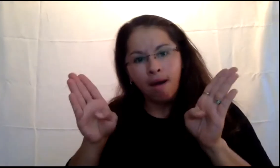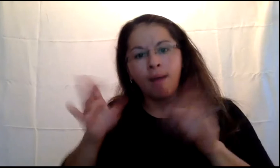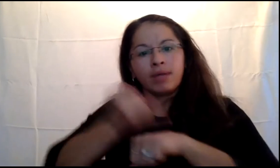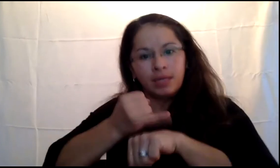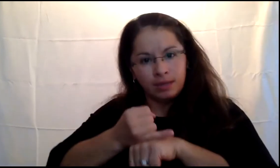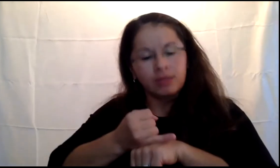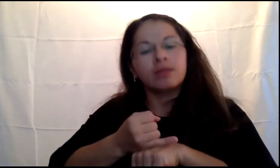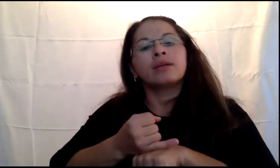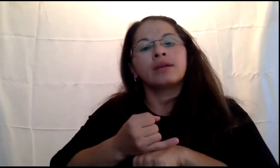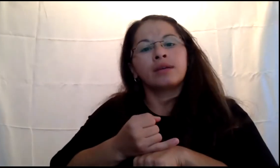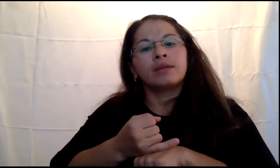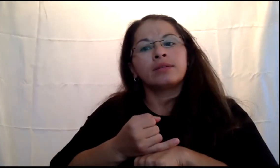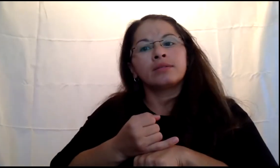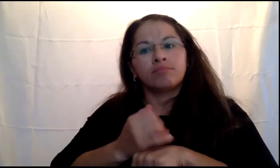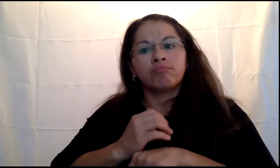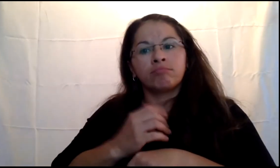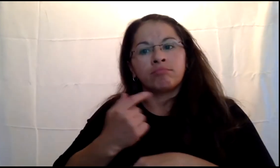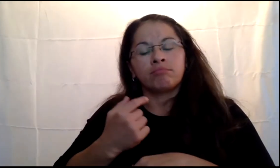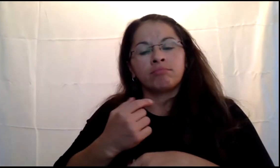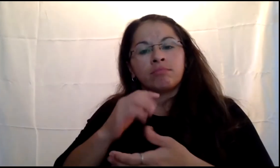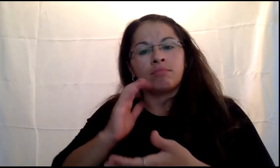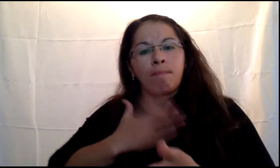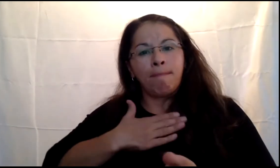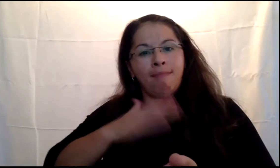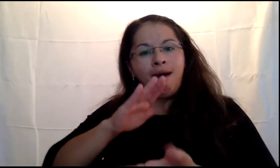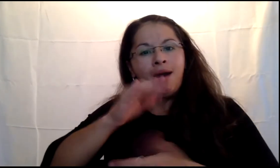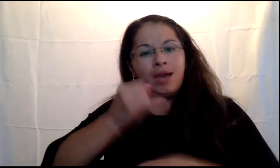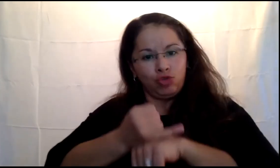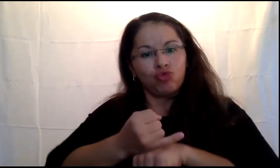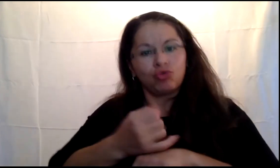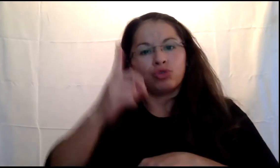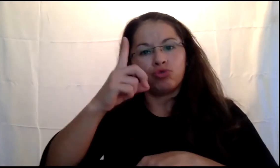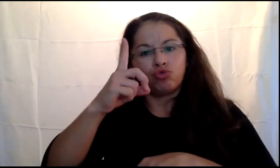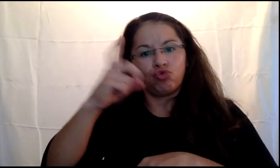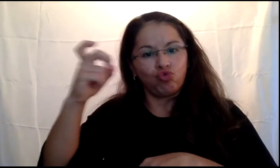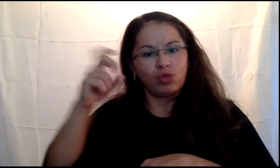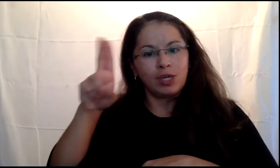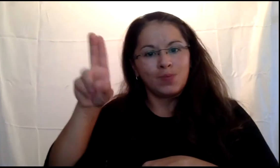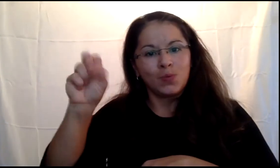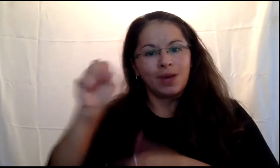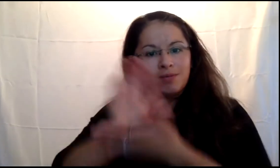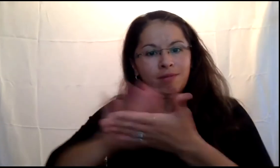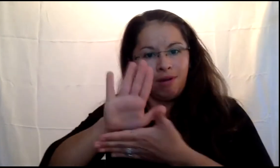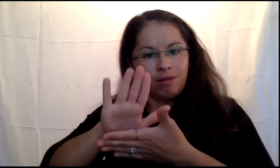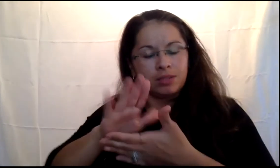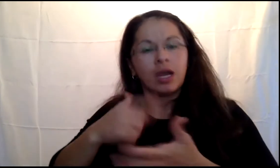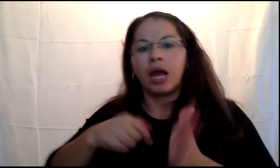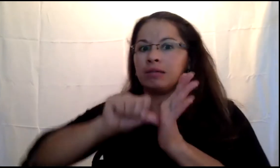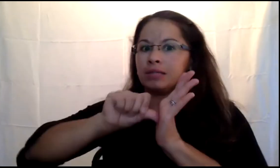US colleges, is I definitely would reinforce the point that Anne made about finding that advocate